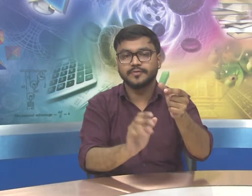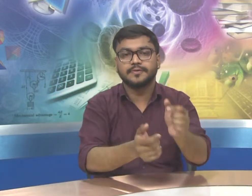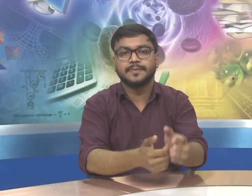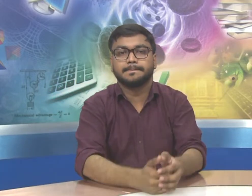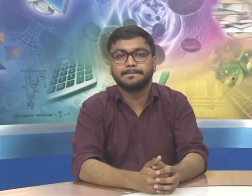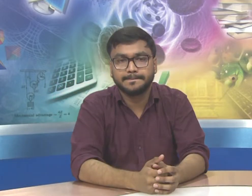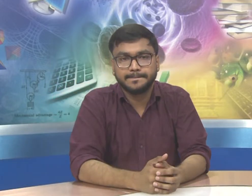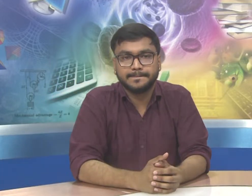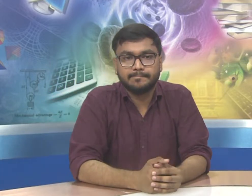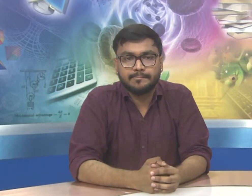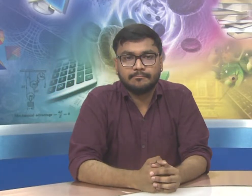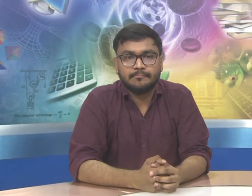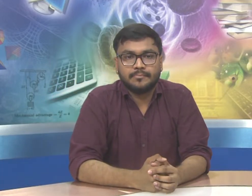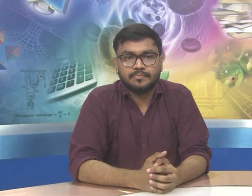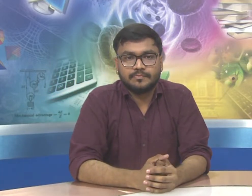a compound.